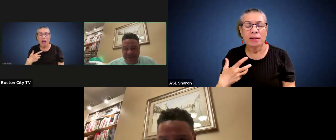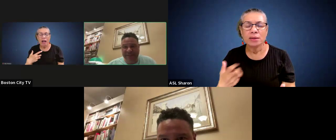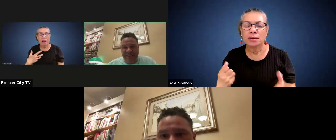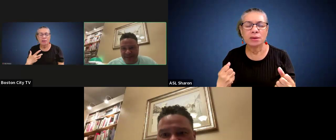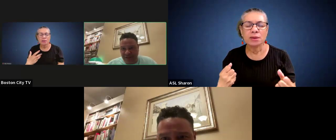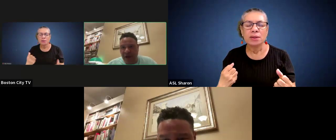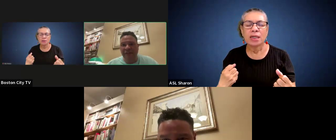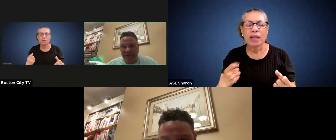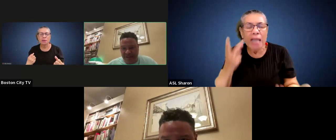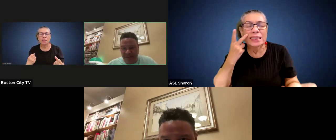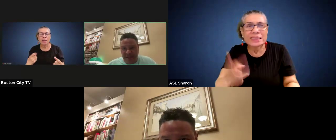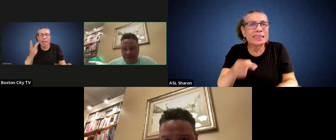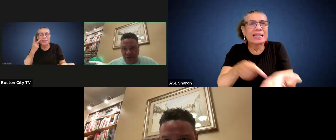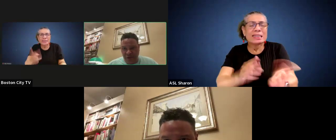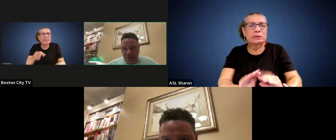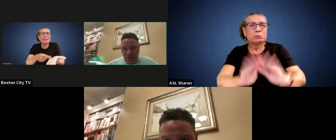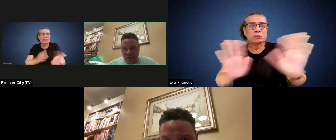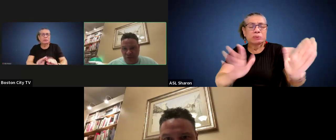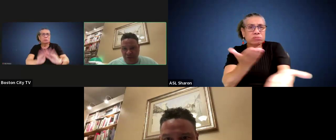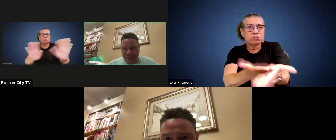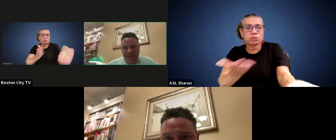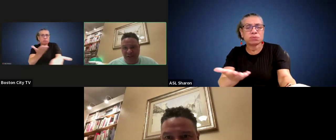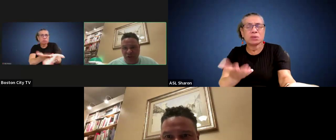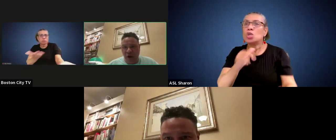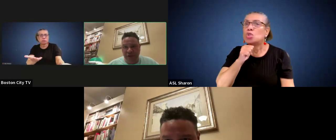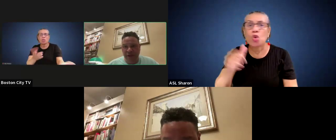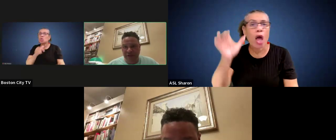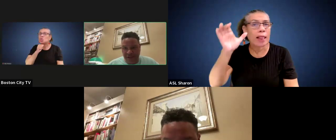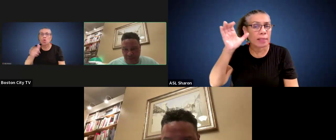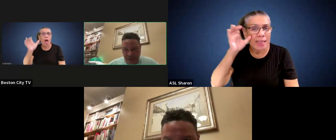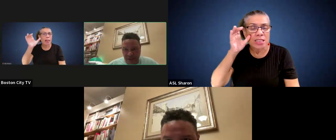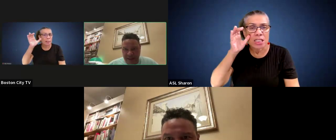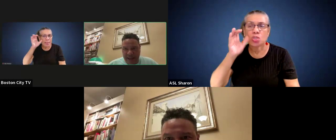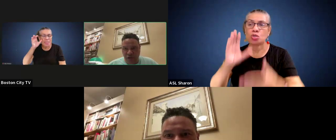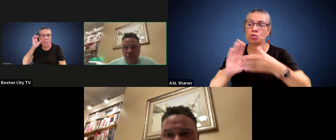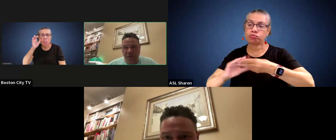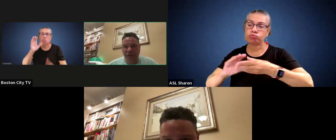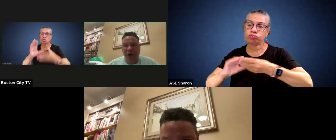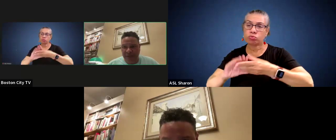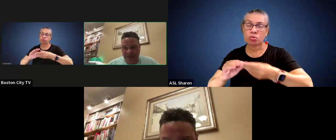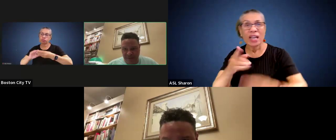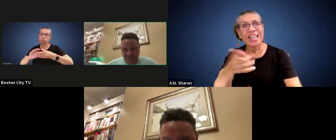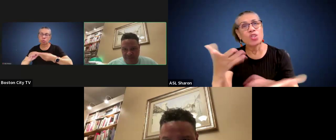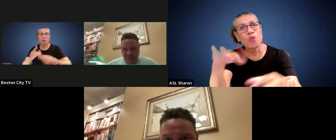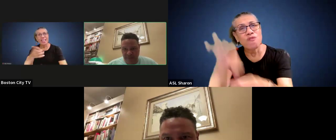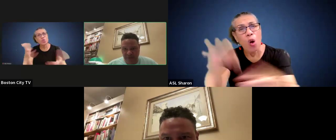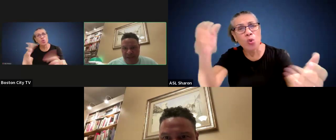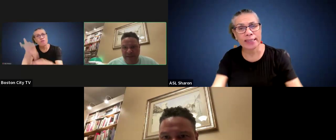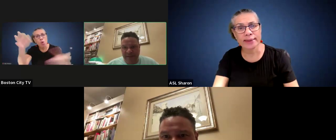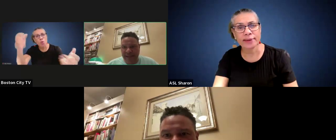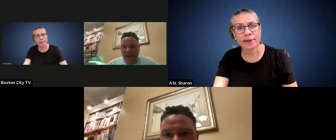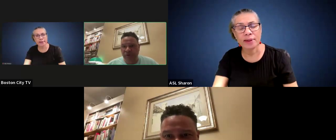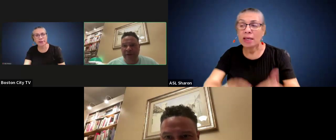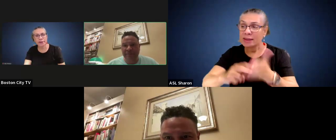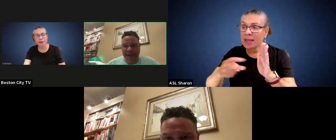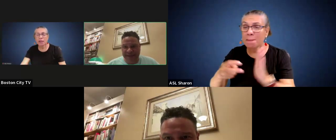see, it's obvious. You didn't listen to all the testimony and you voted. So that means the cake